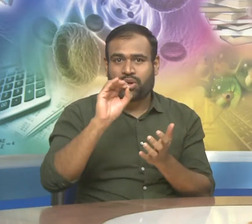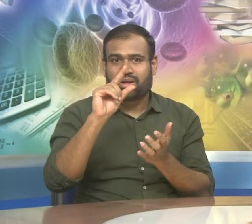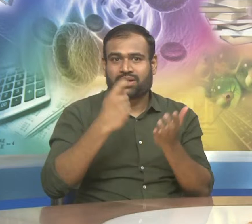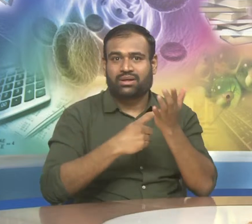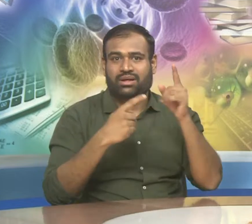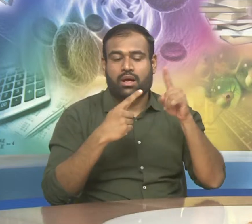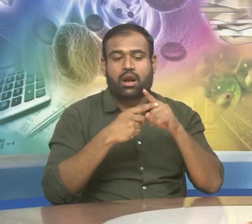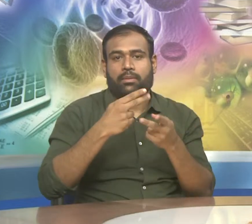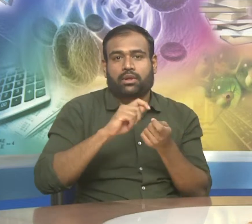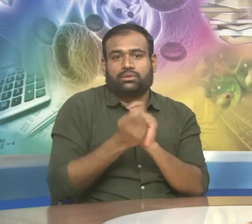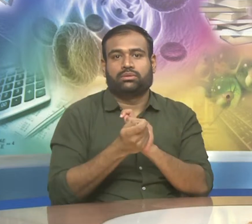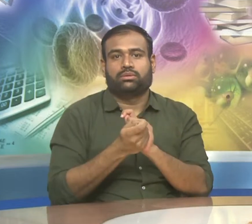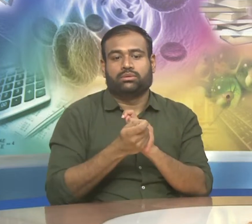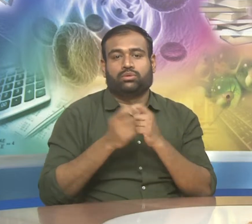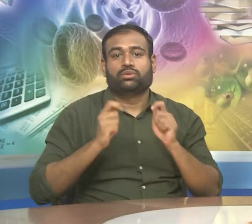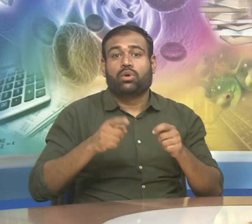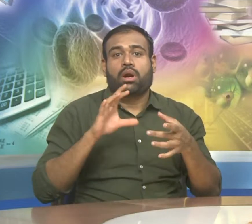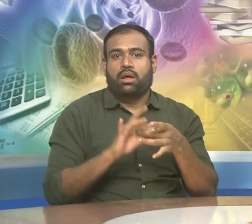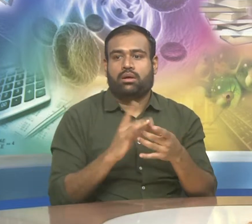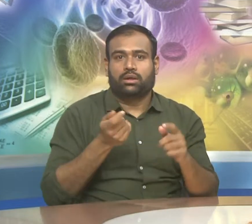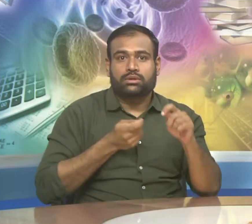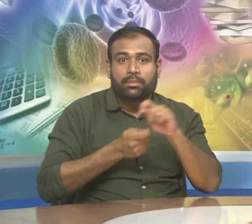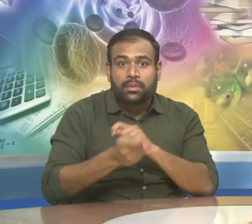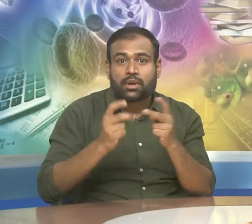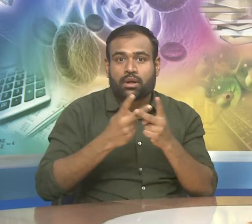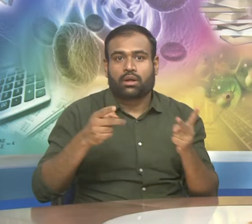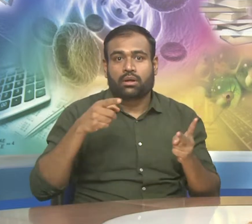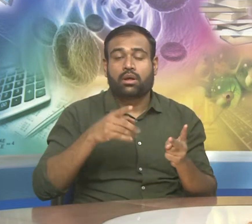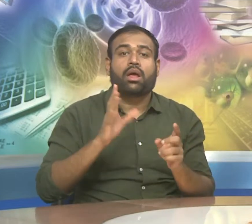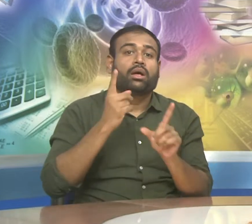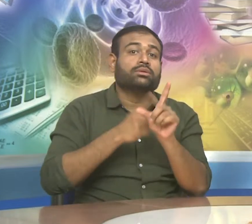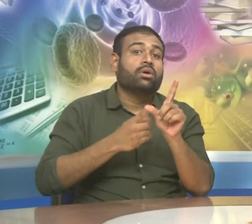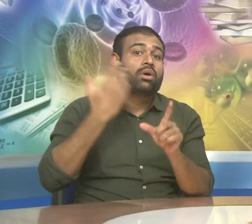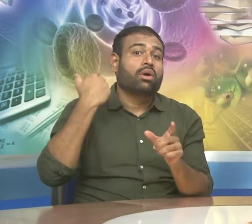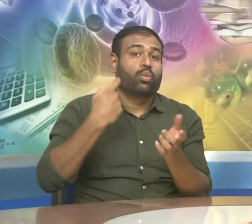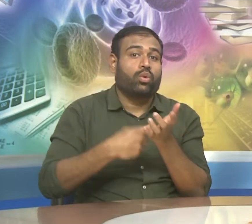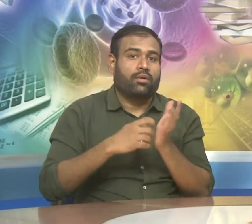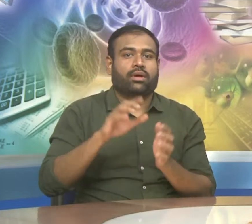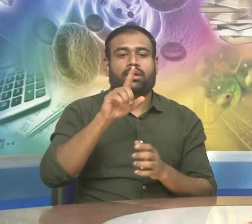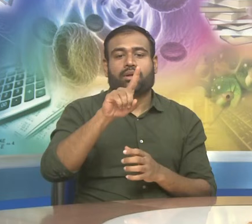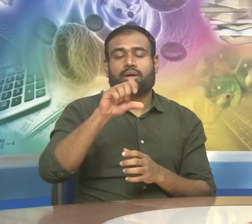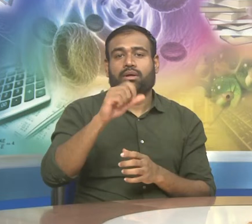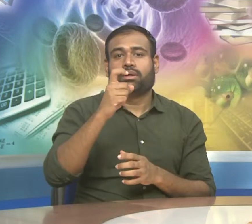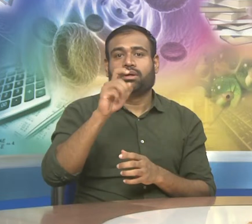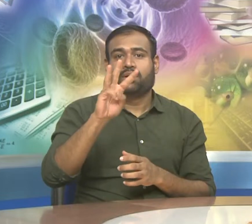1973, it is refers as Session Court.